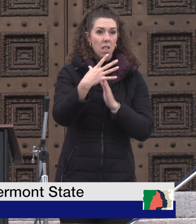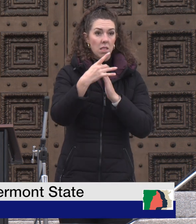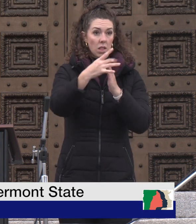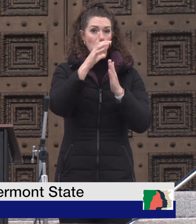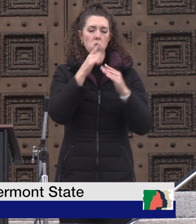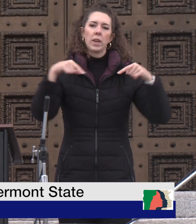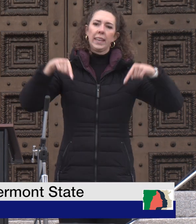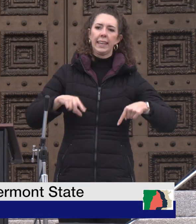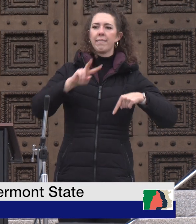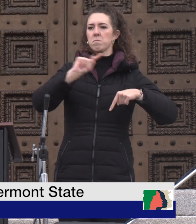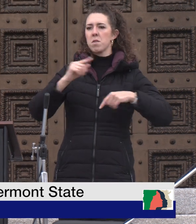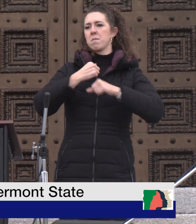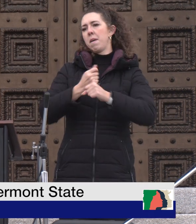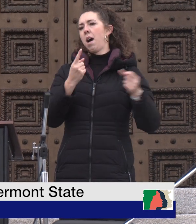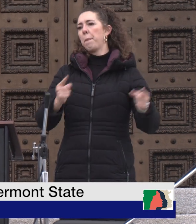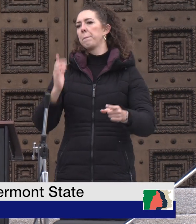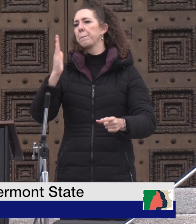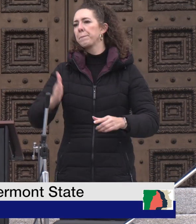Vermont to make that happen.